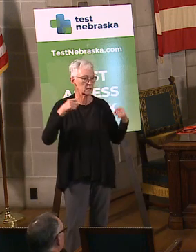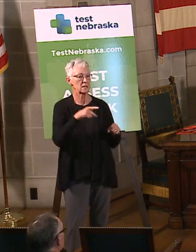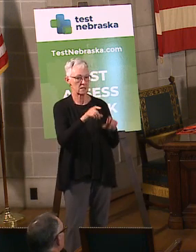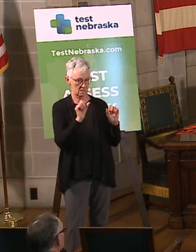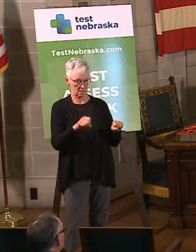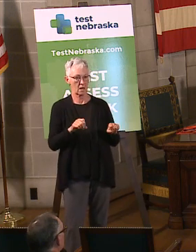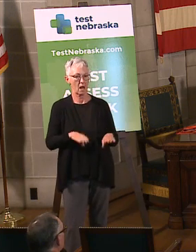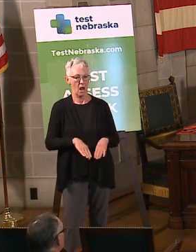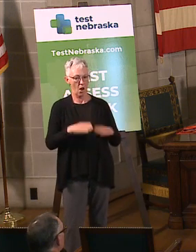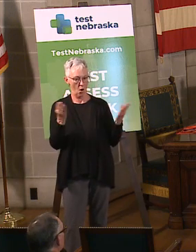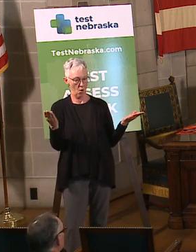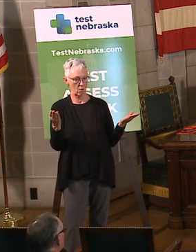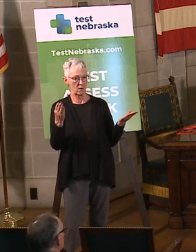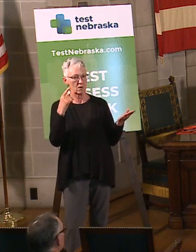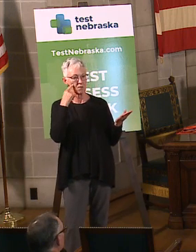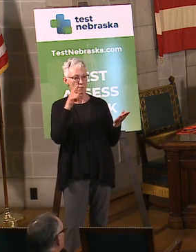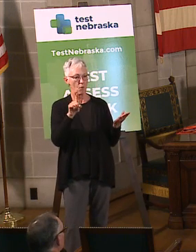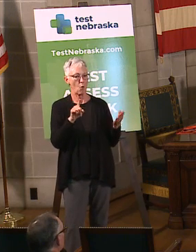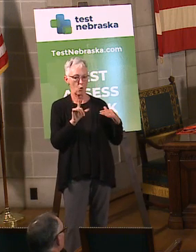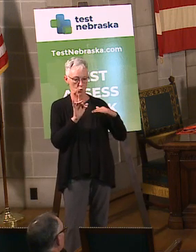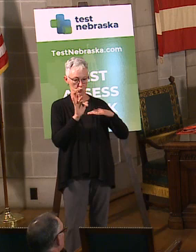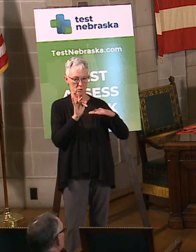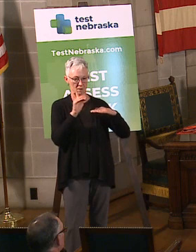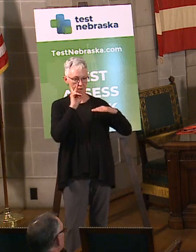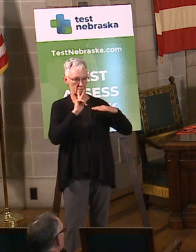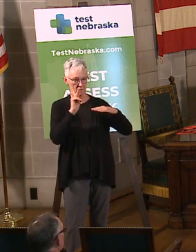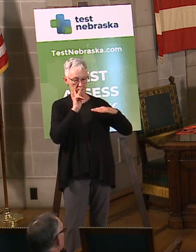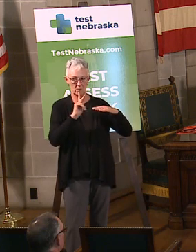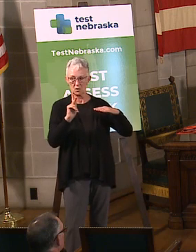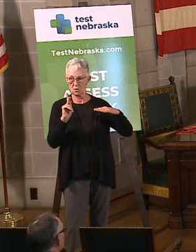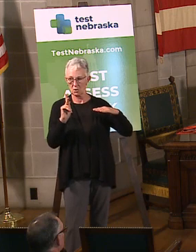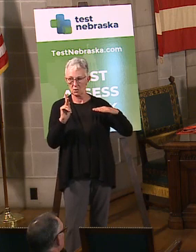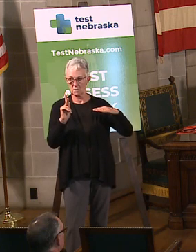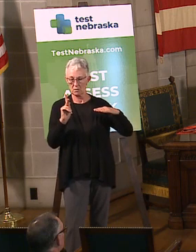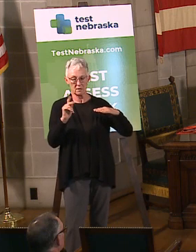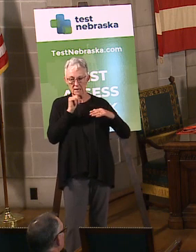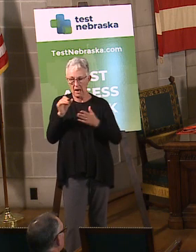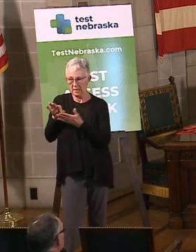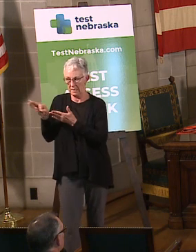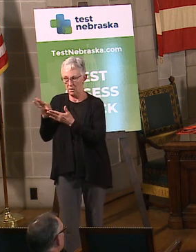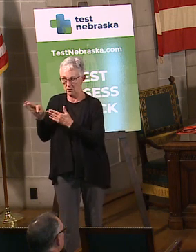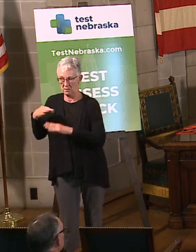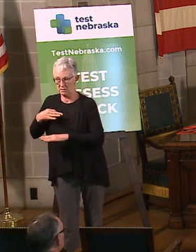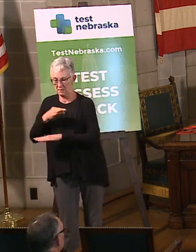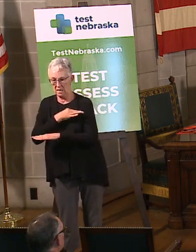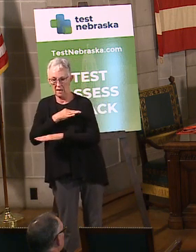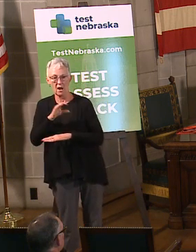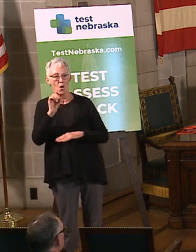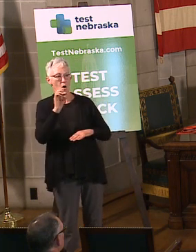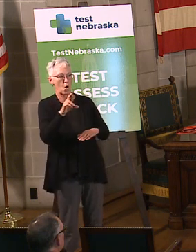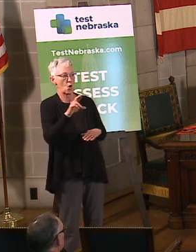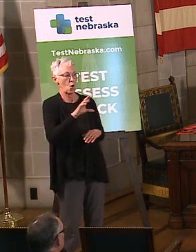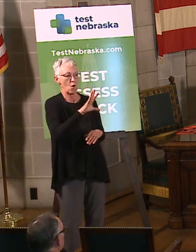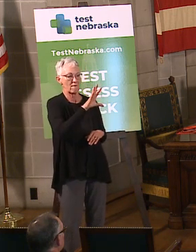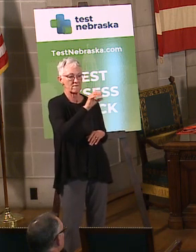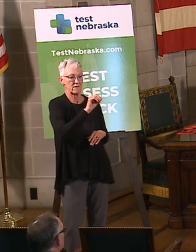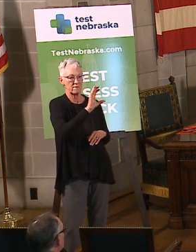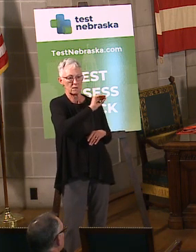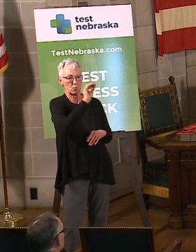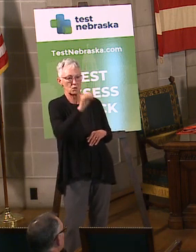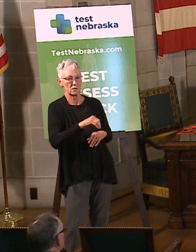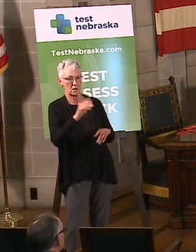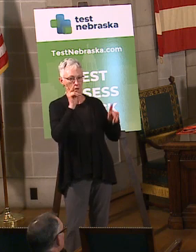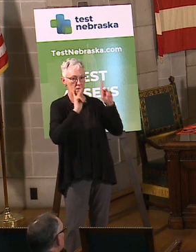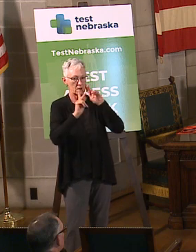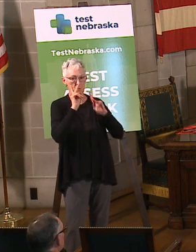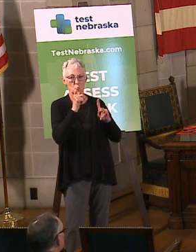to open up to the greater of 25 people, excluding staff, or 50% of the rated